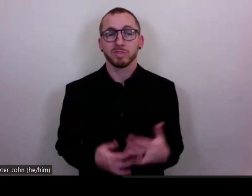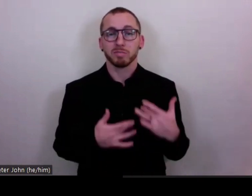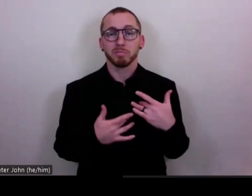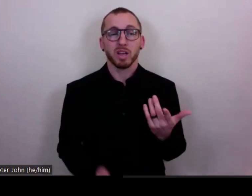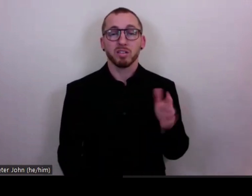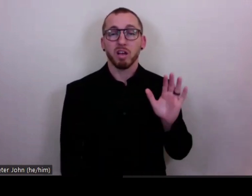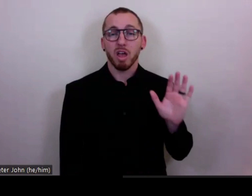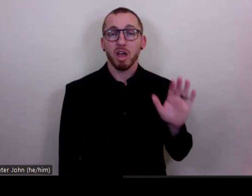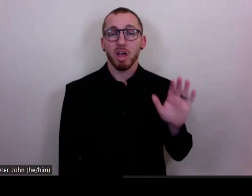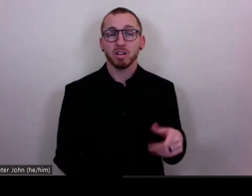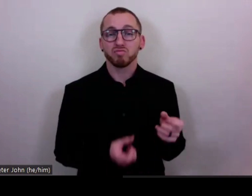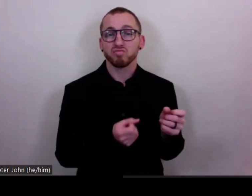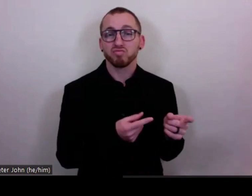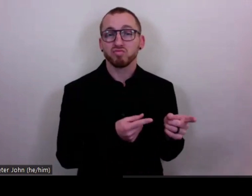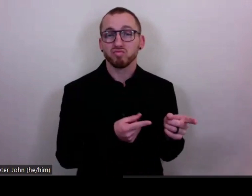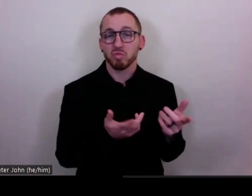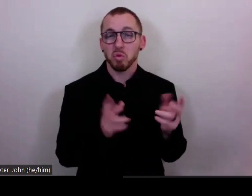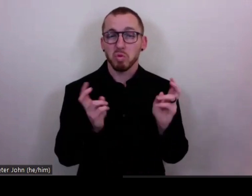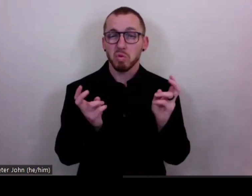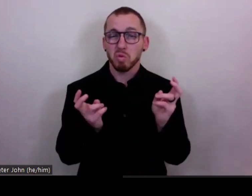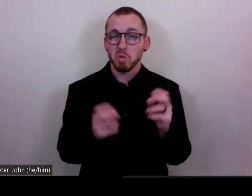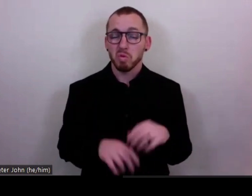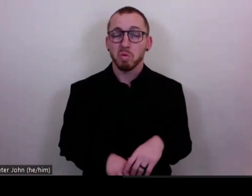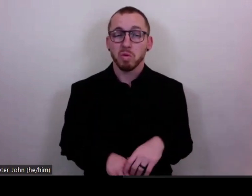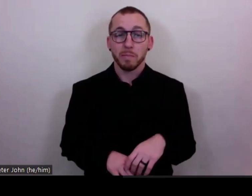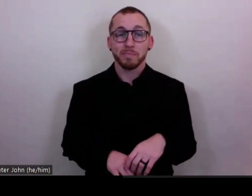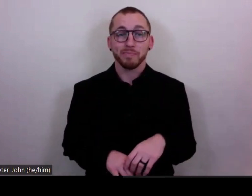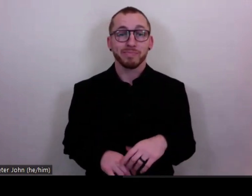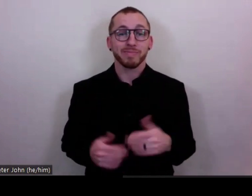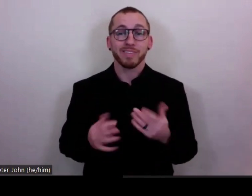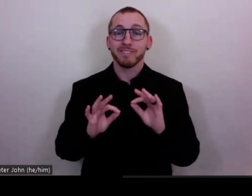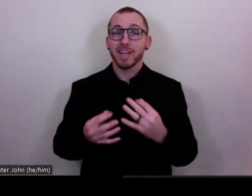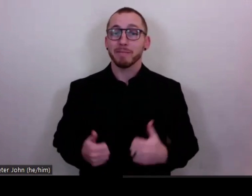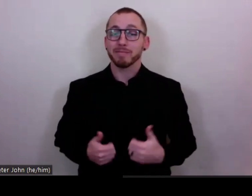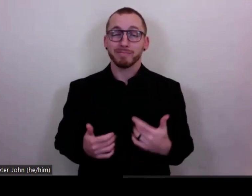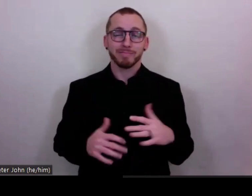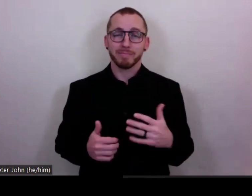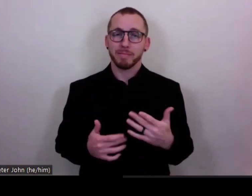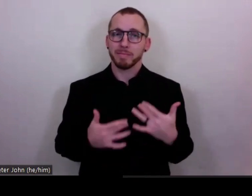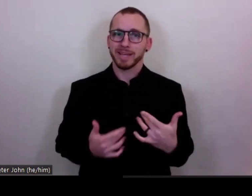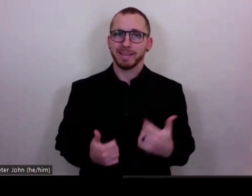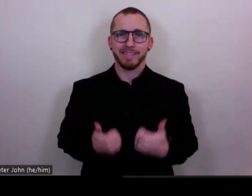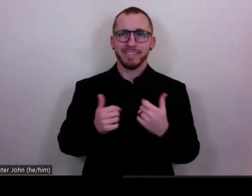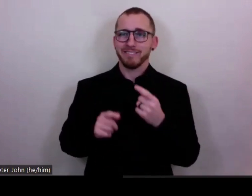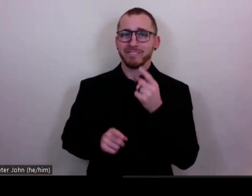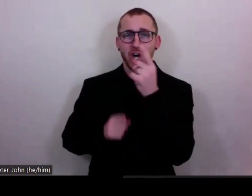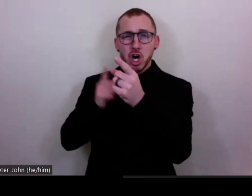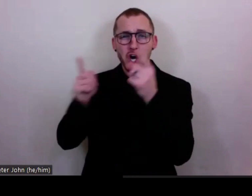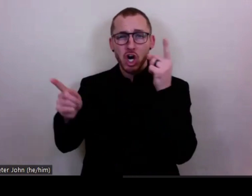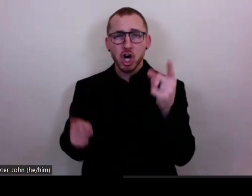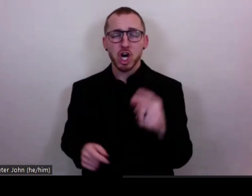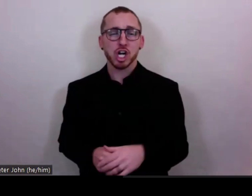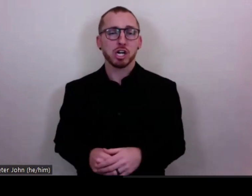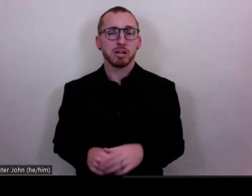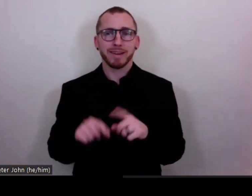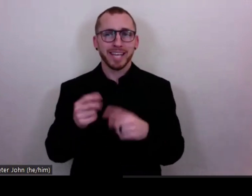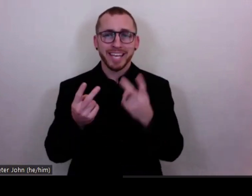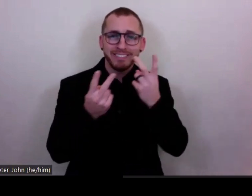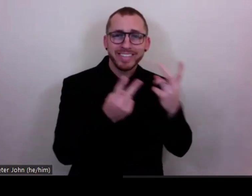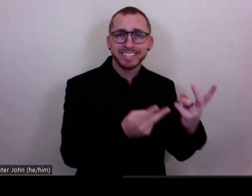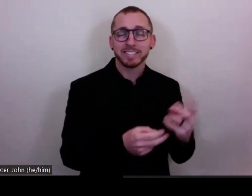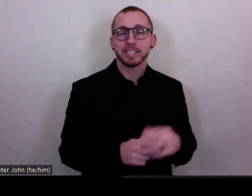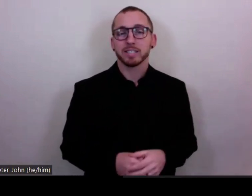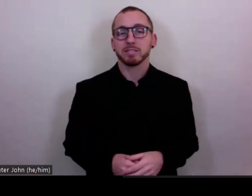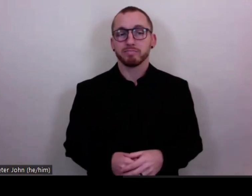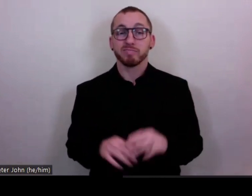Oftentimes, because families don't live nearby, they can't visit, they can't, so they call me, they ask me. I get